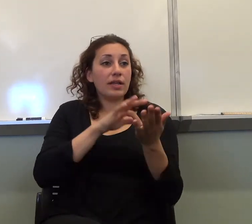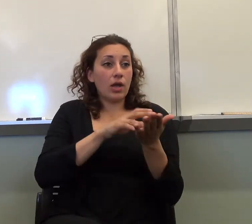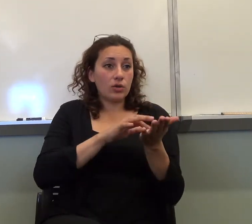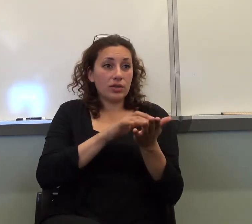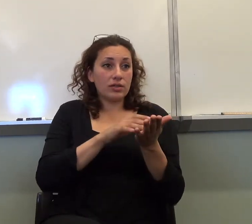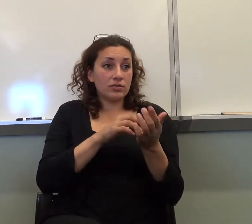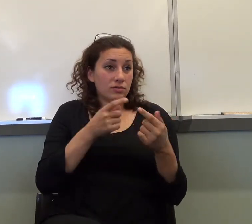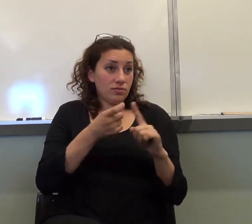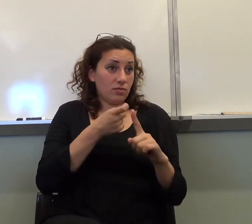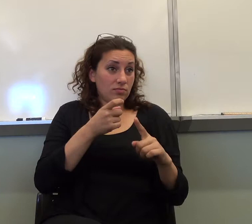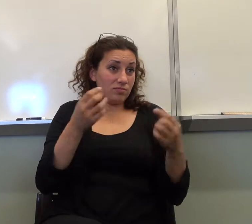companies, that don't work correctly.